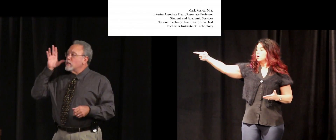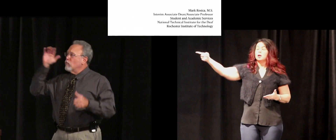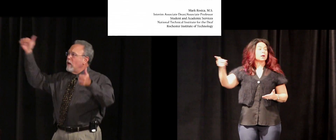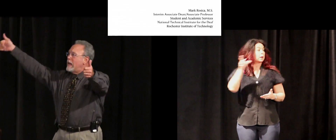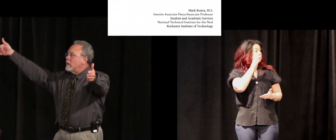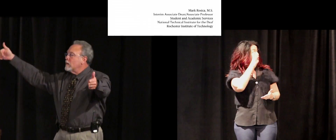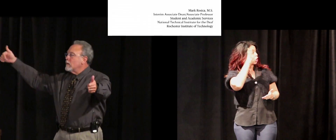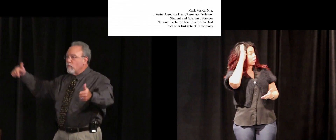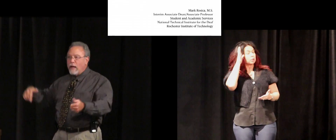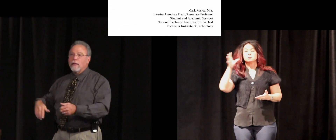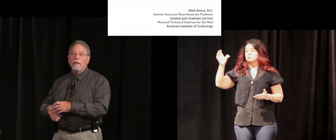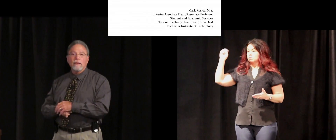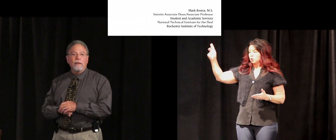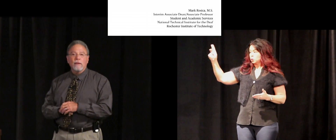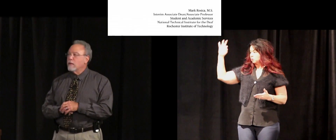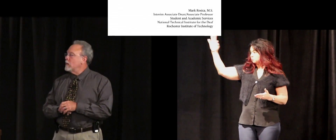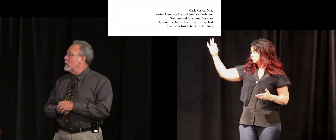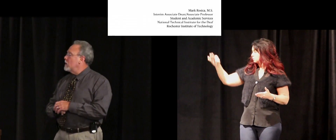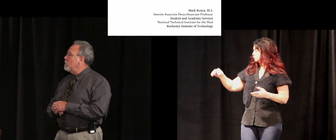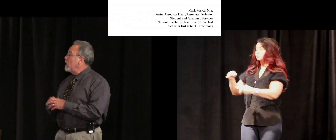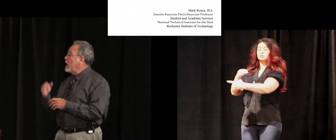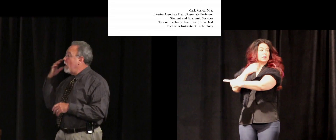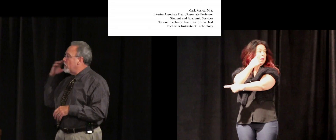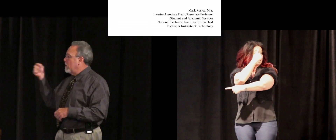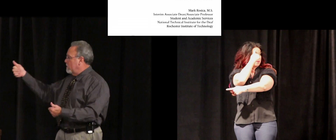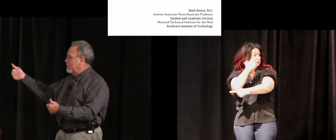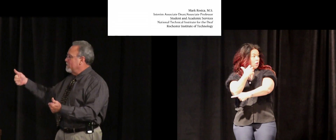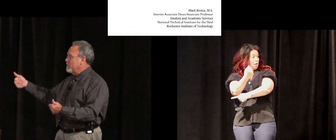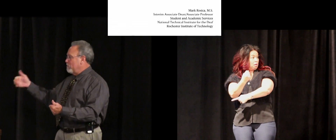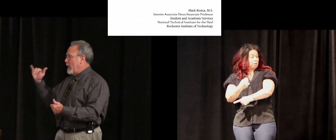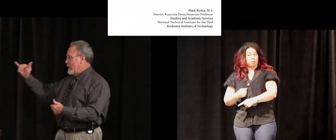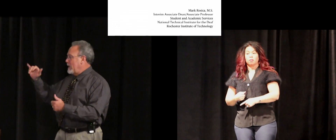there are classroom teachers. Who else? What am I missing?